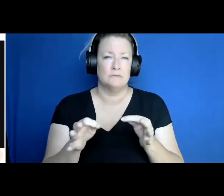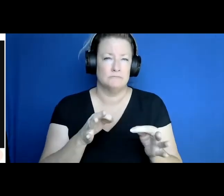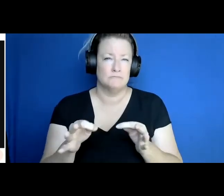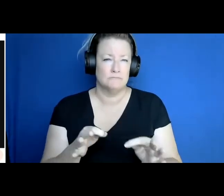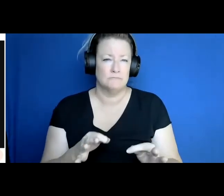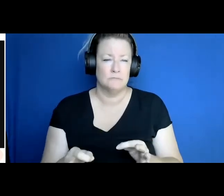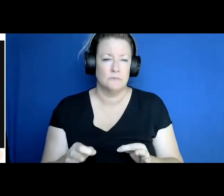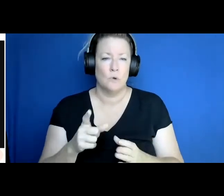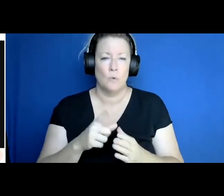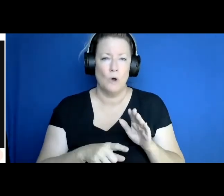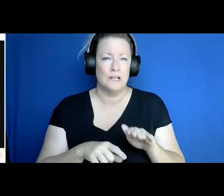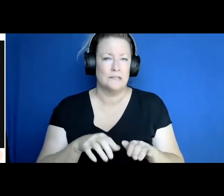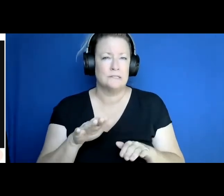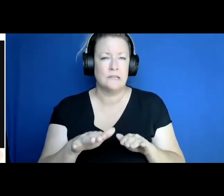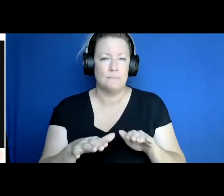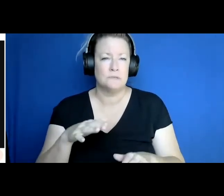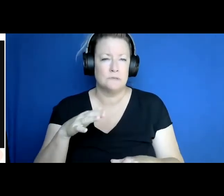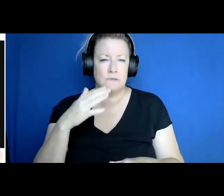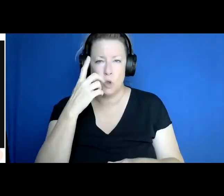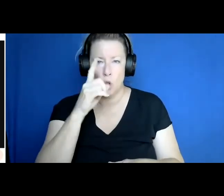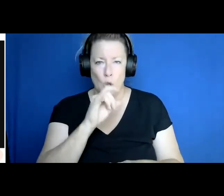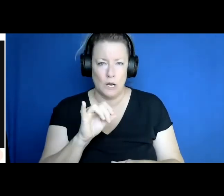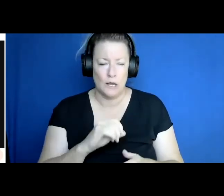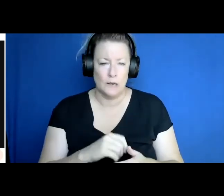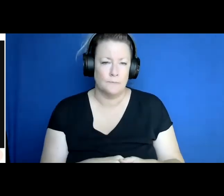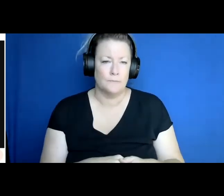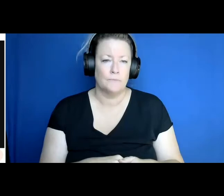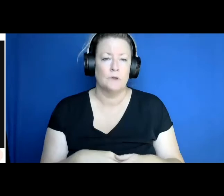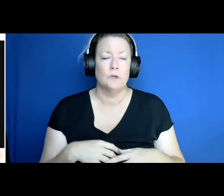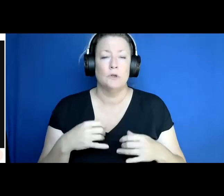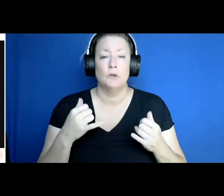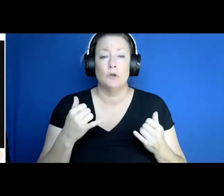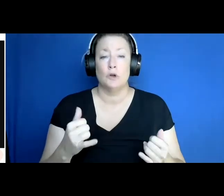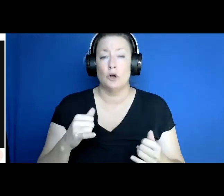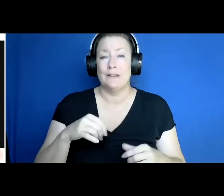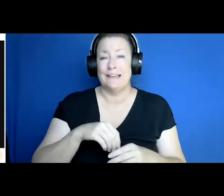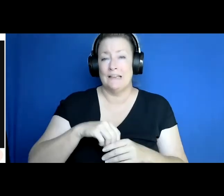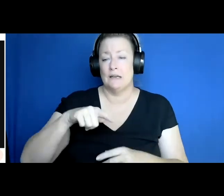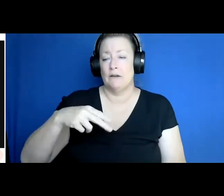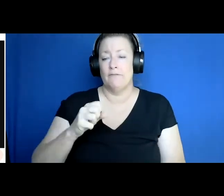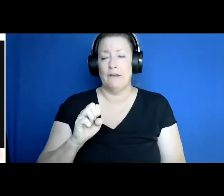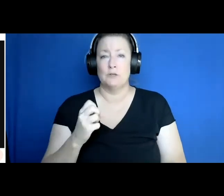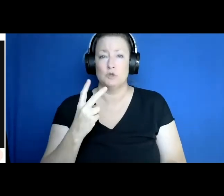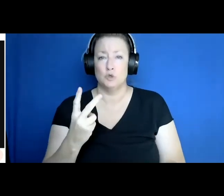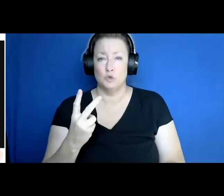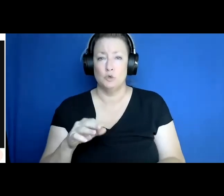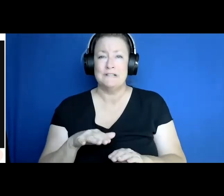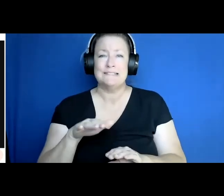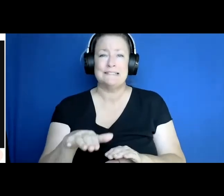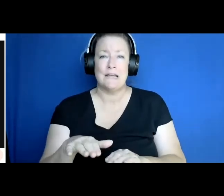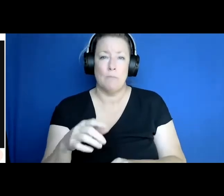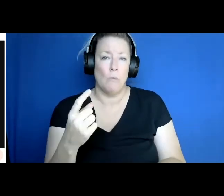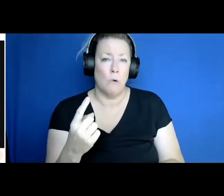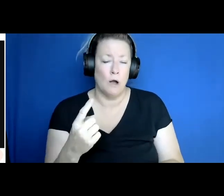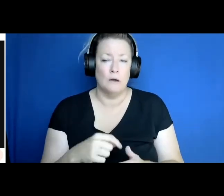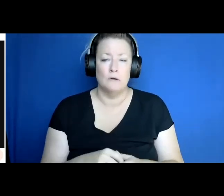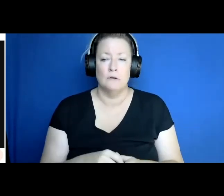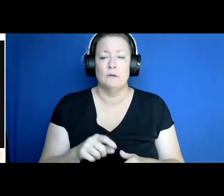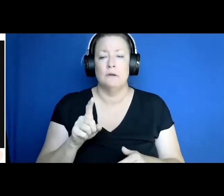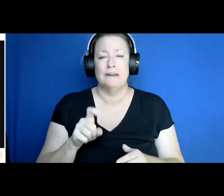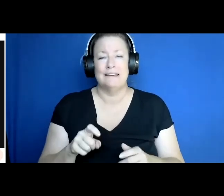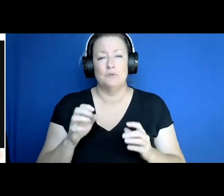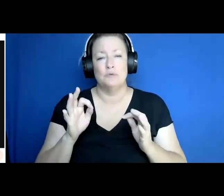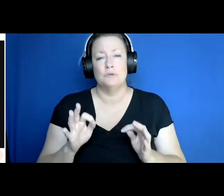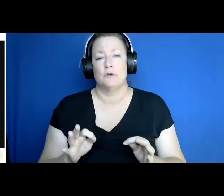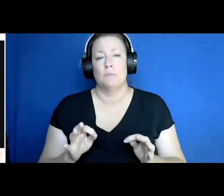might look like. So we're currently in phase 2, step 1, where we need to determine if this